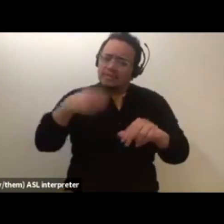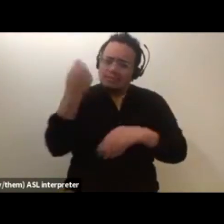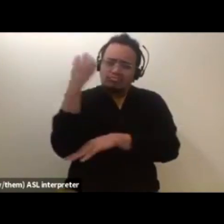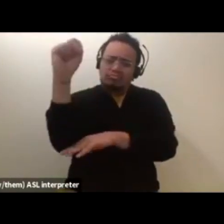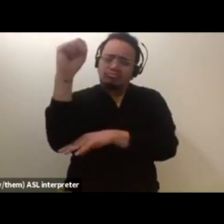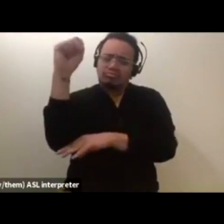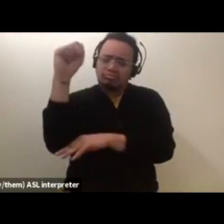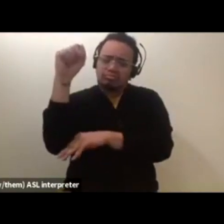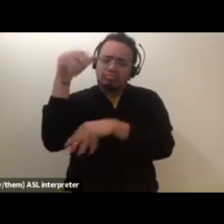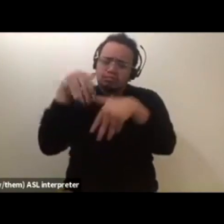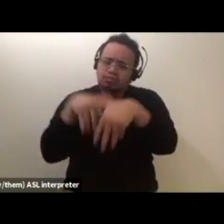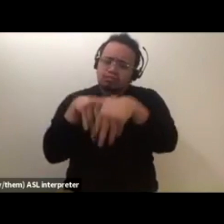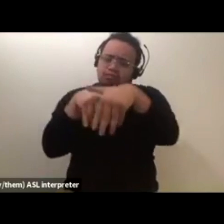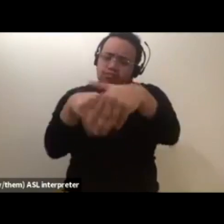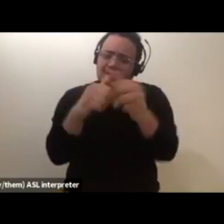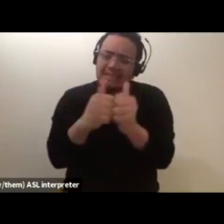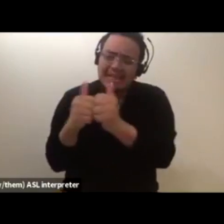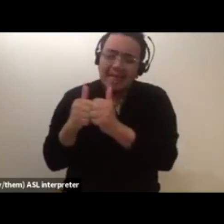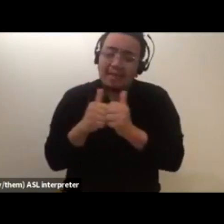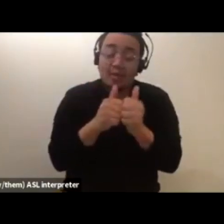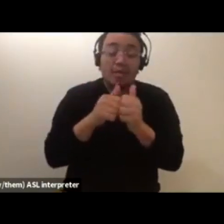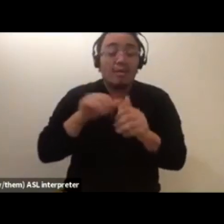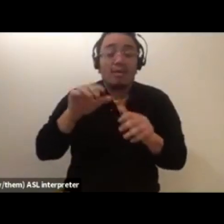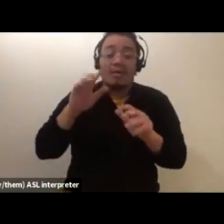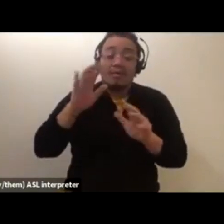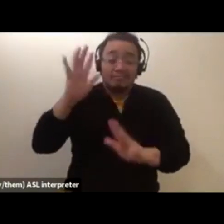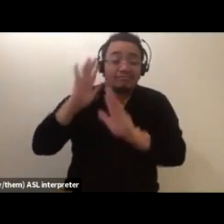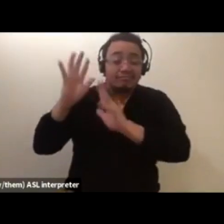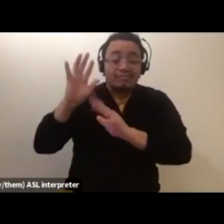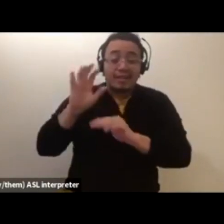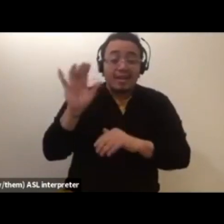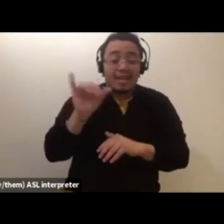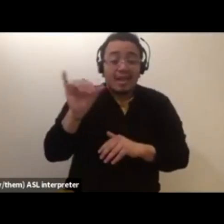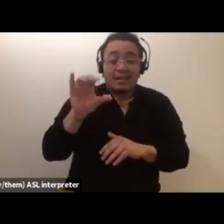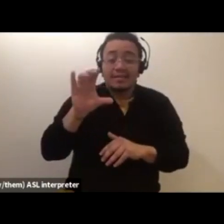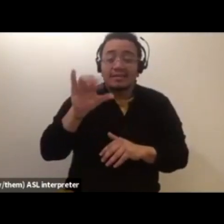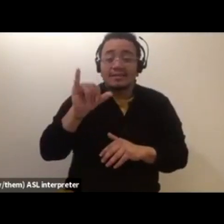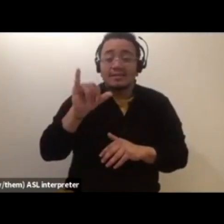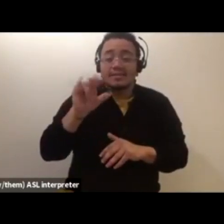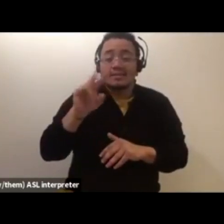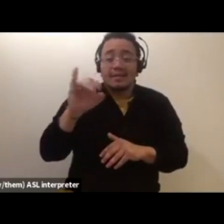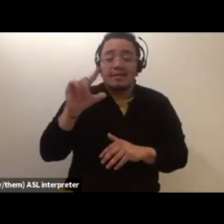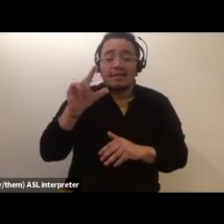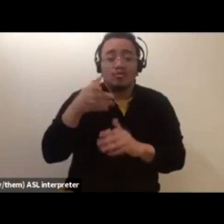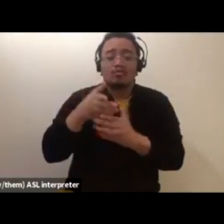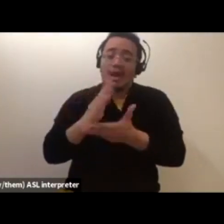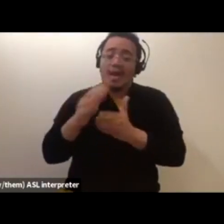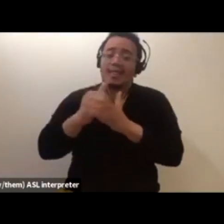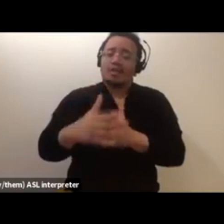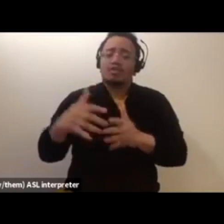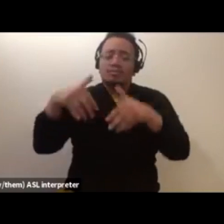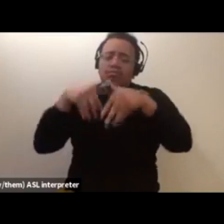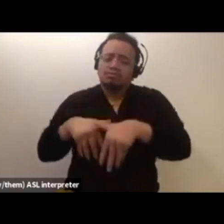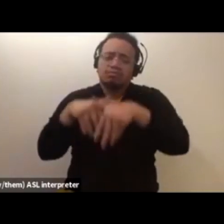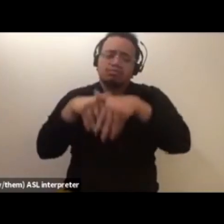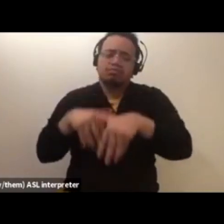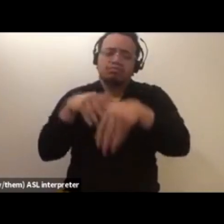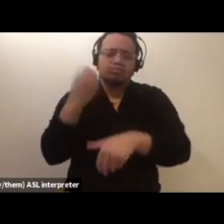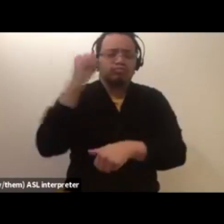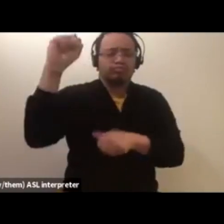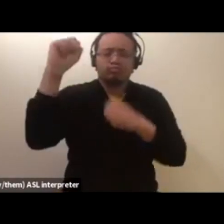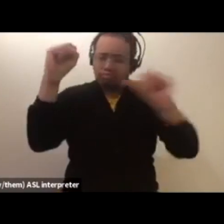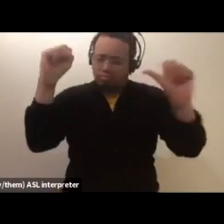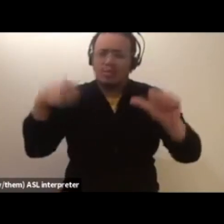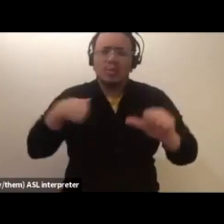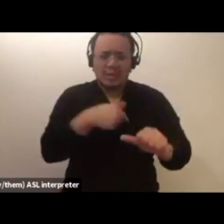things that some of these civil rights leaders used to do, we need to start doing that. I mean, it's outrageous that anybody should have to live